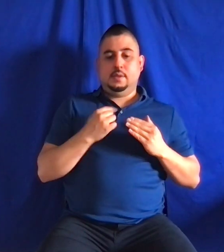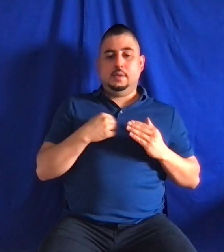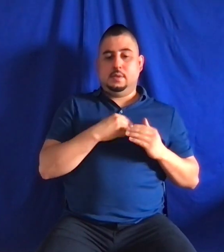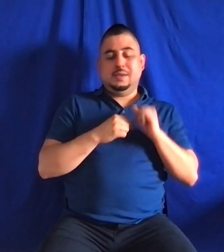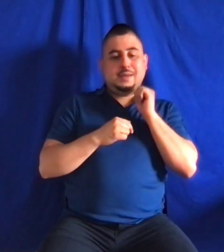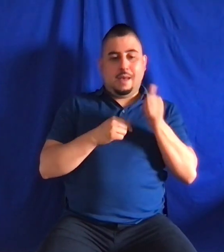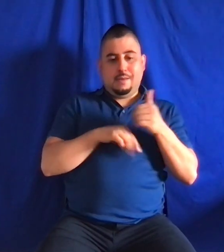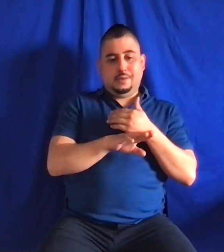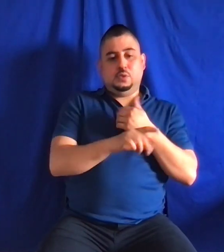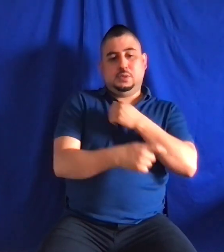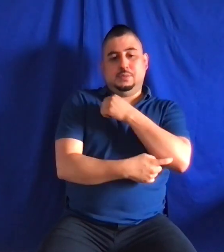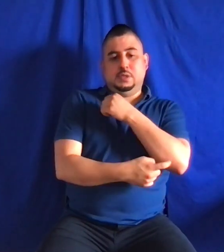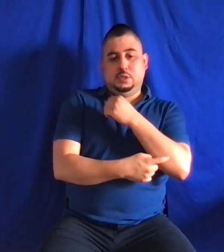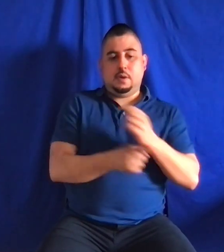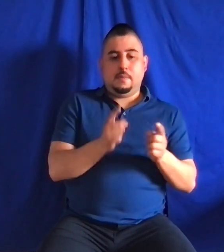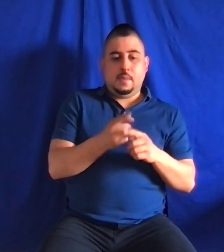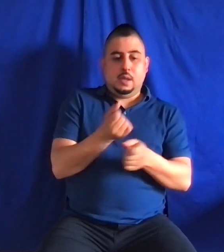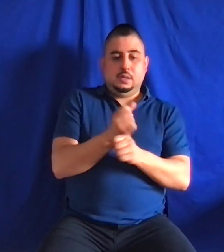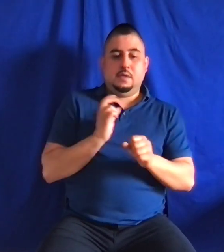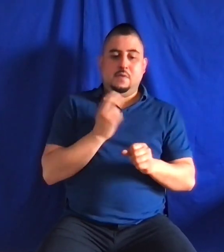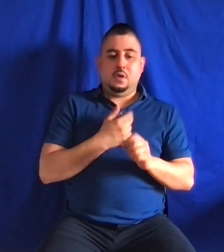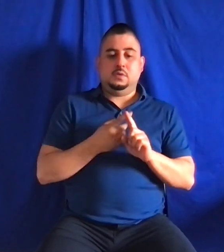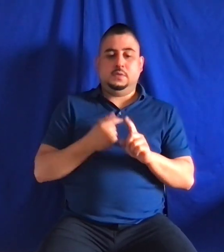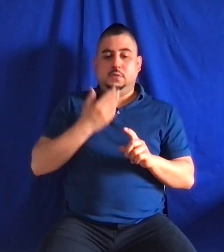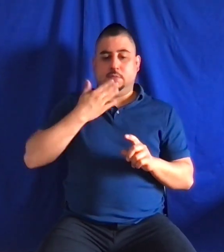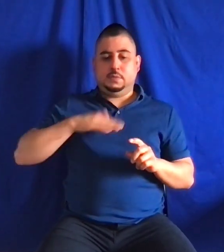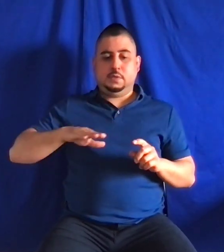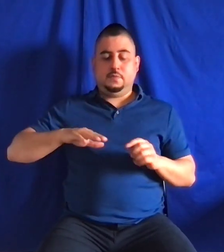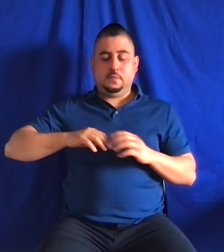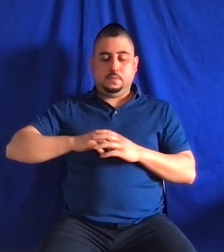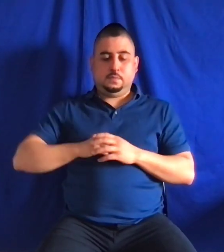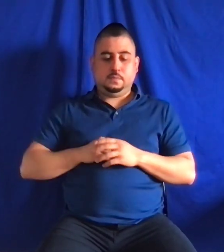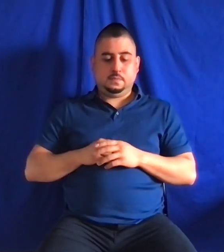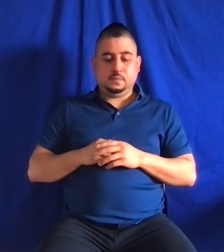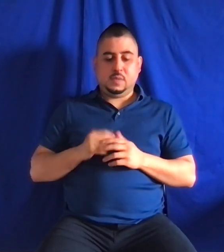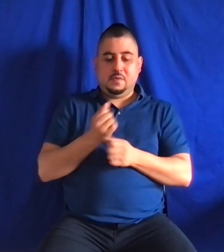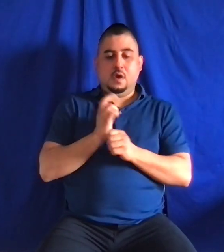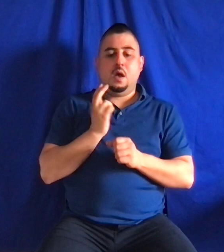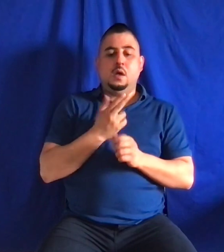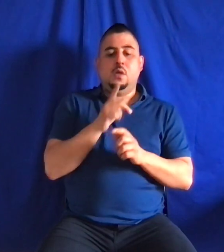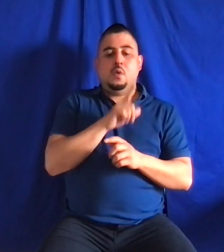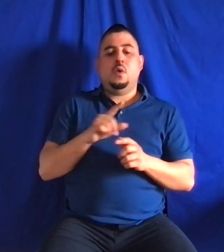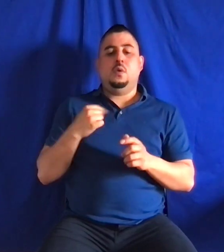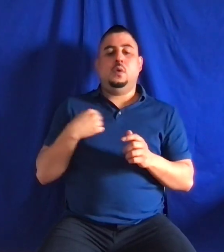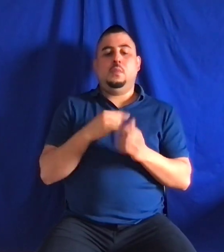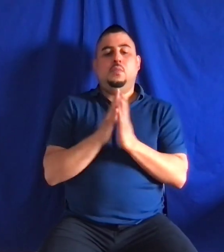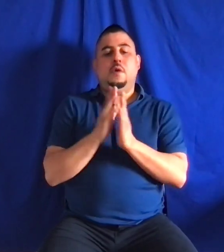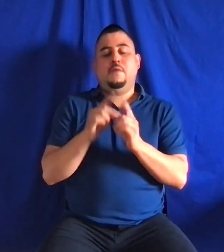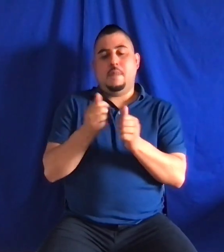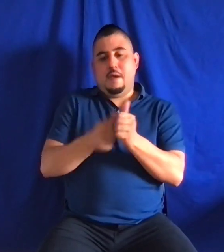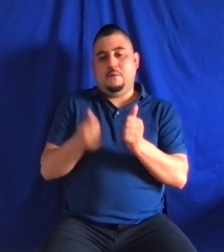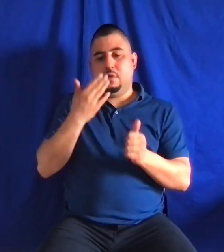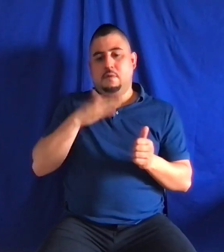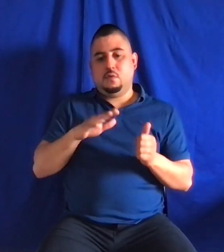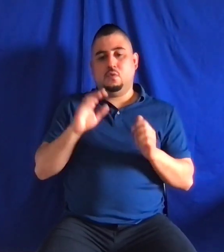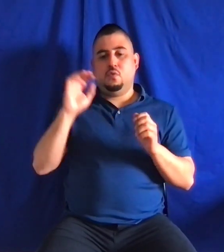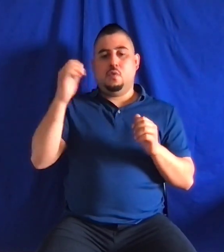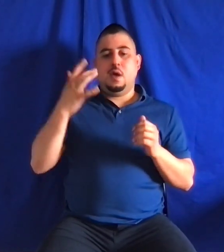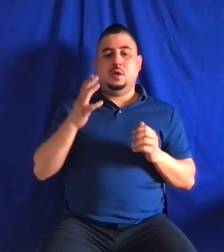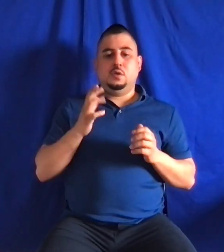us not into temptation, but deliver us from evil. Deliver us, Lord, we pray, from every evil. Graciously grant peace in our